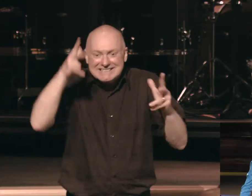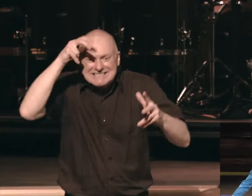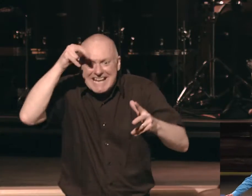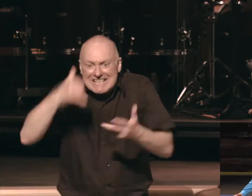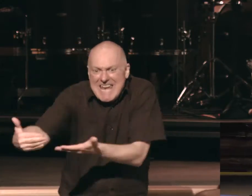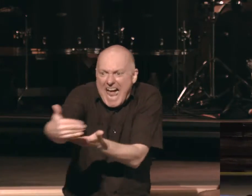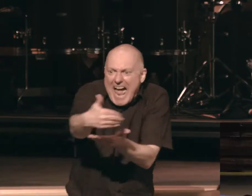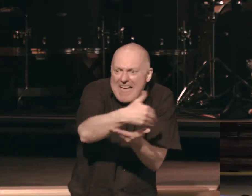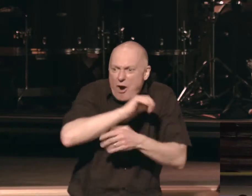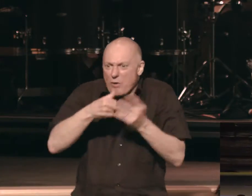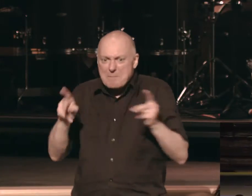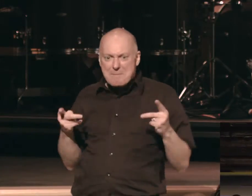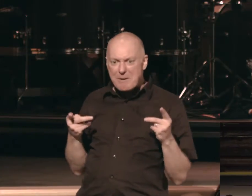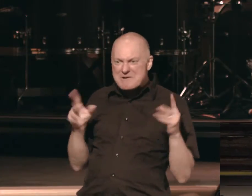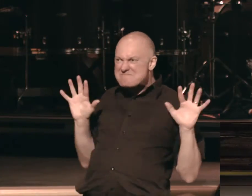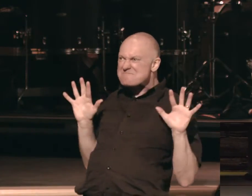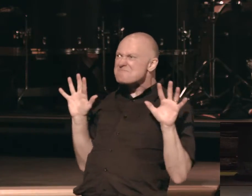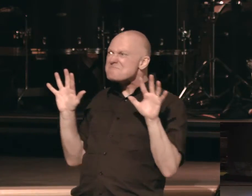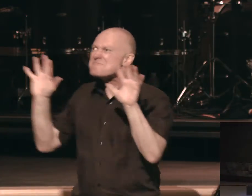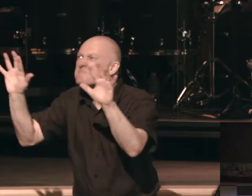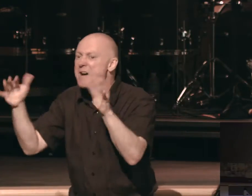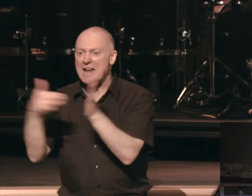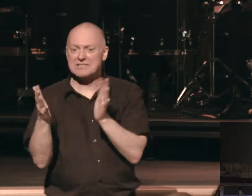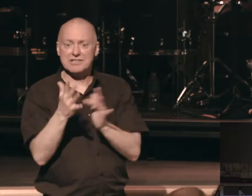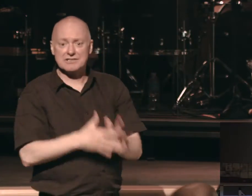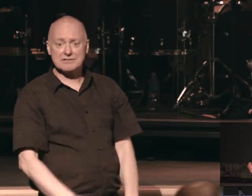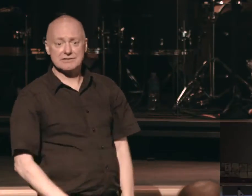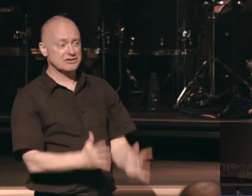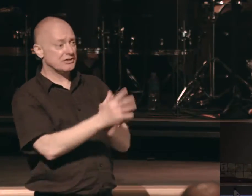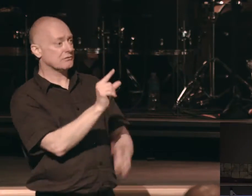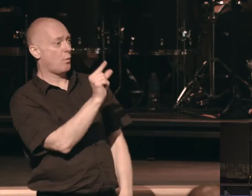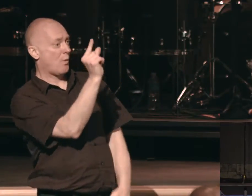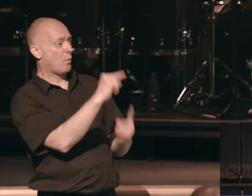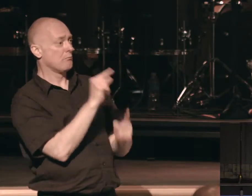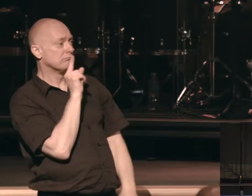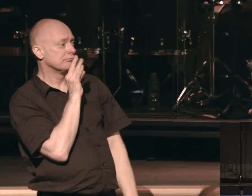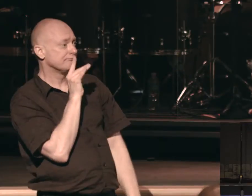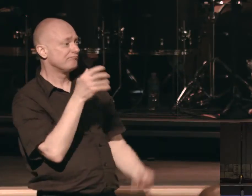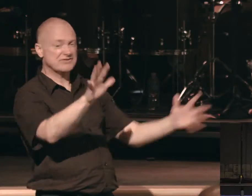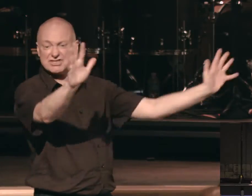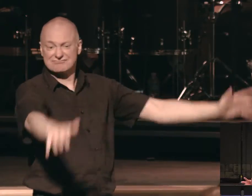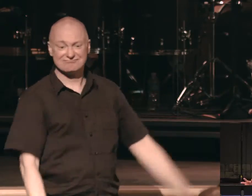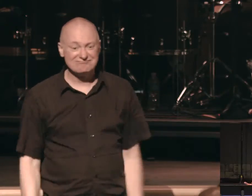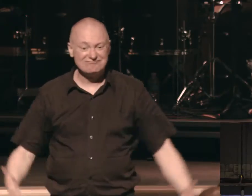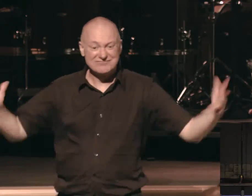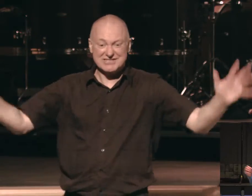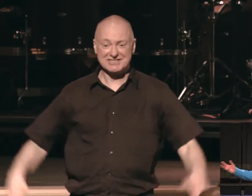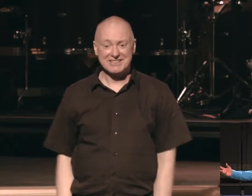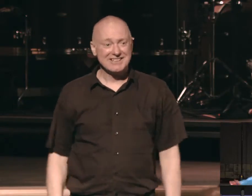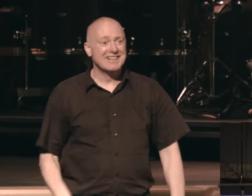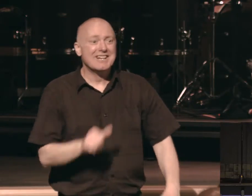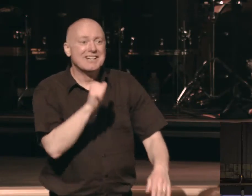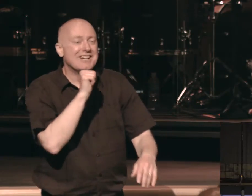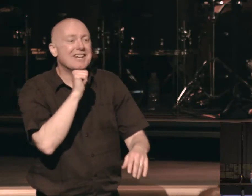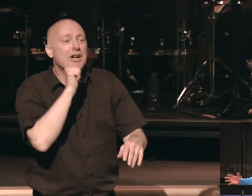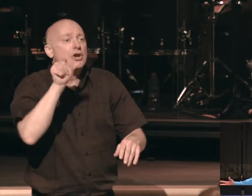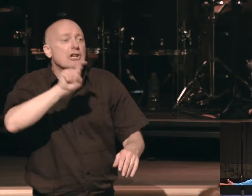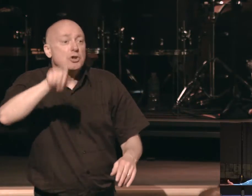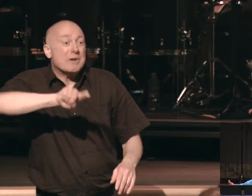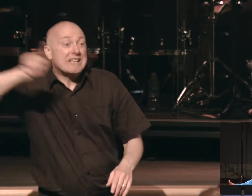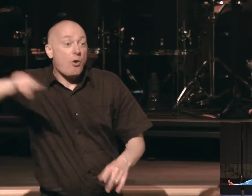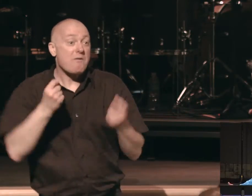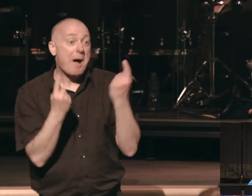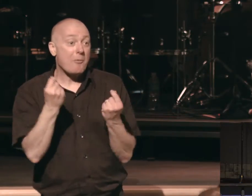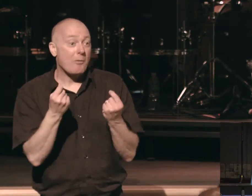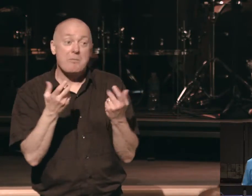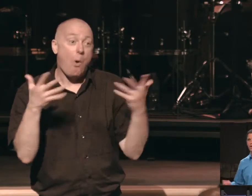people, and they all try to come against Jesus, and Jesus just says the word, and it's over. Like, so don't get too comfy in your seat. Don't go for popcorn. It's going to be over really